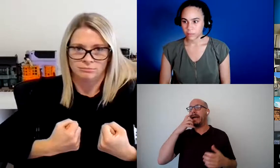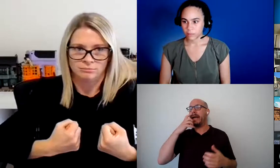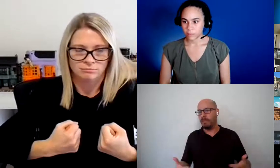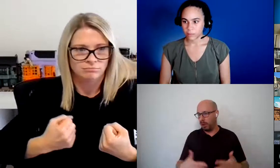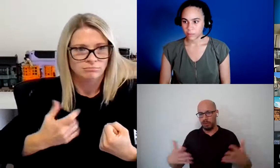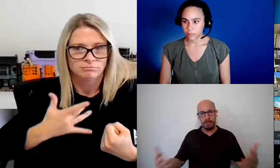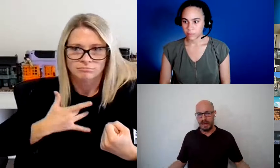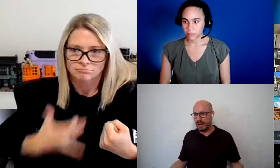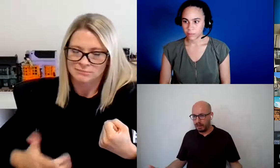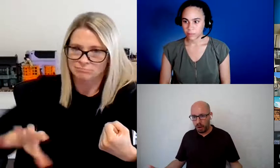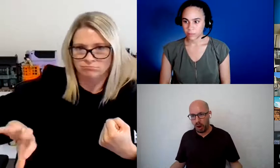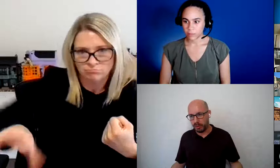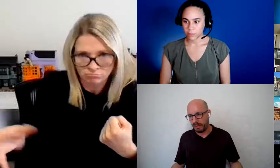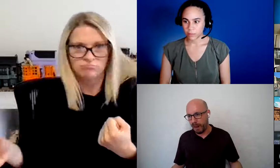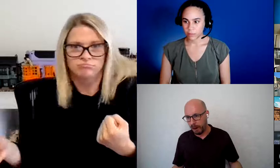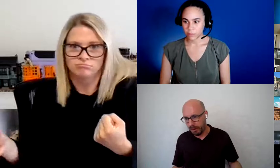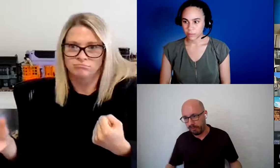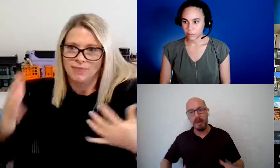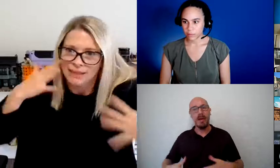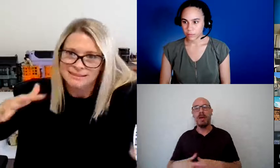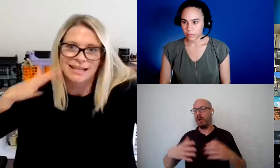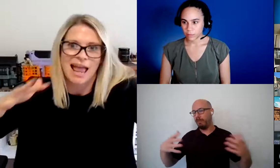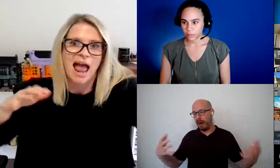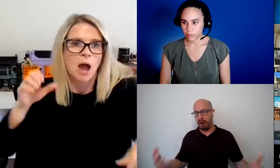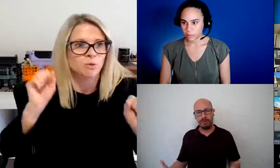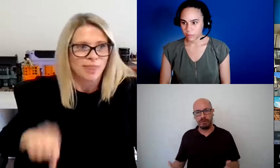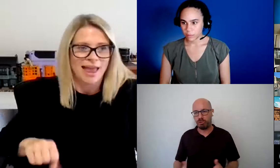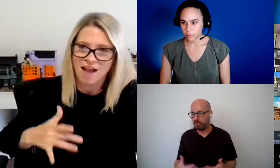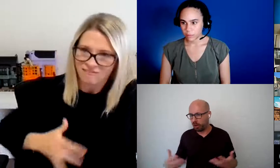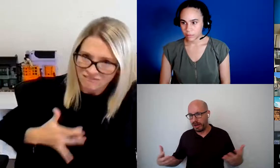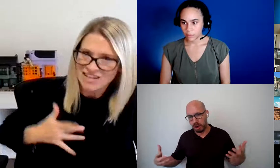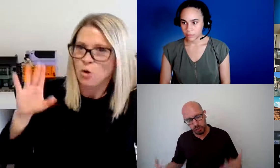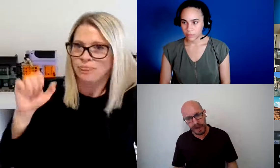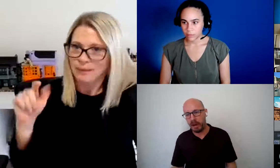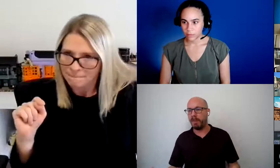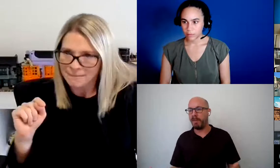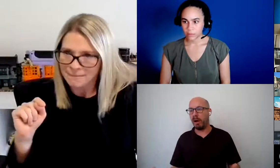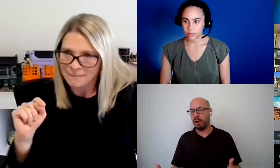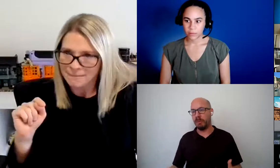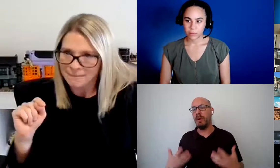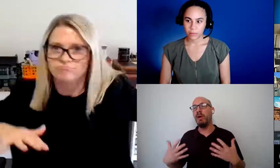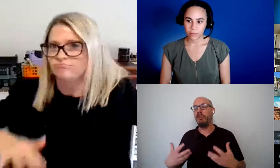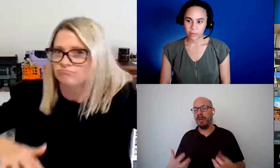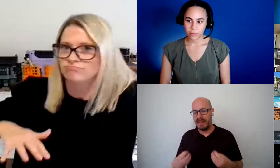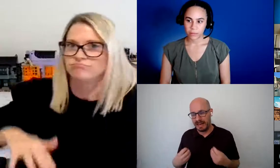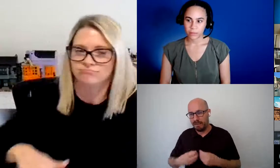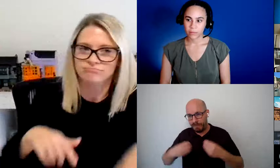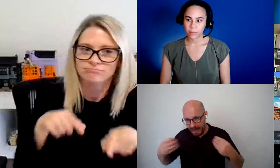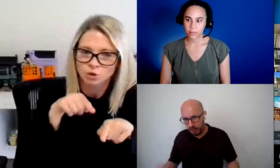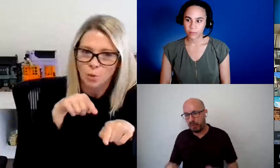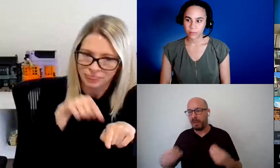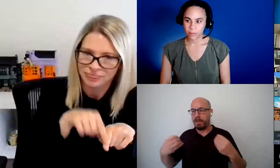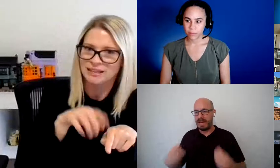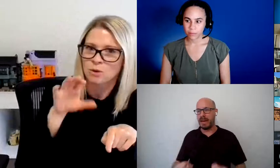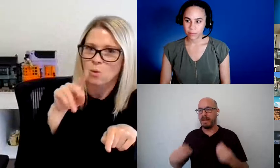you know, being in the car with his parents, you know, his parents trying to crank up the volume so that they can feel the beat